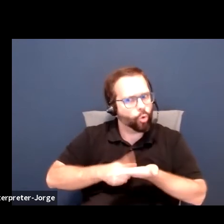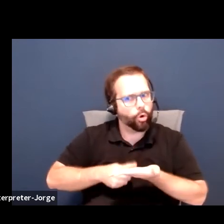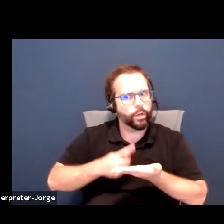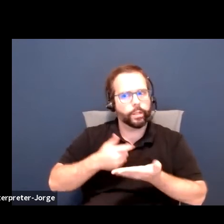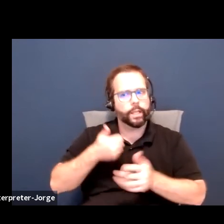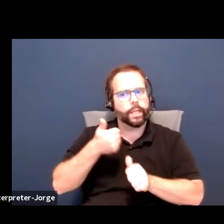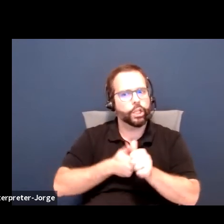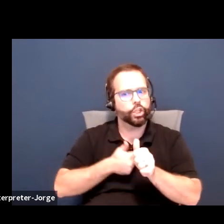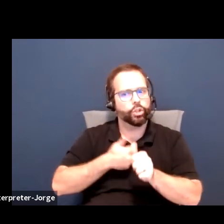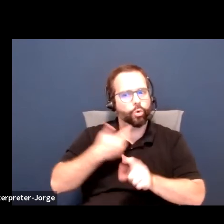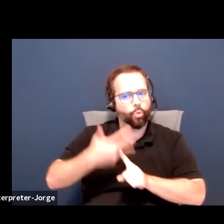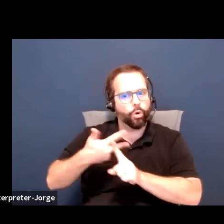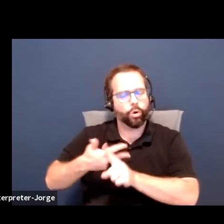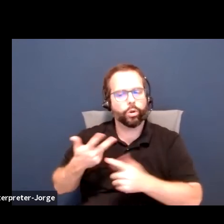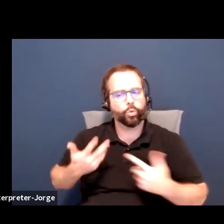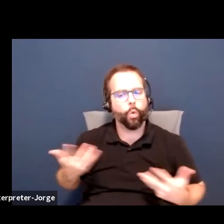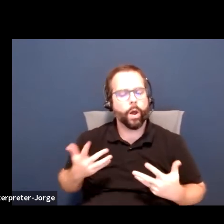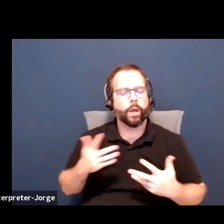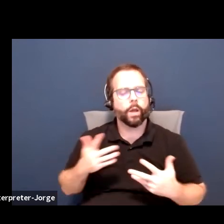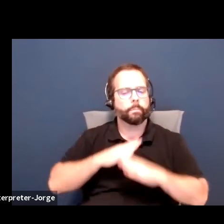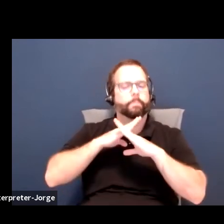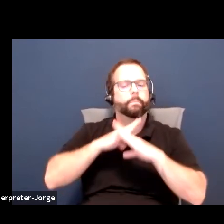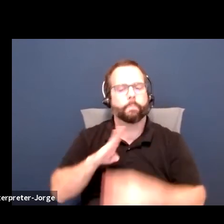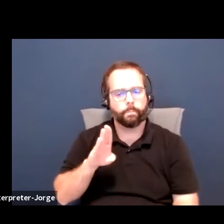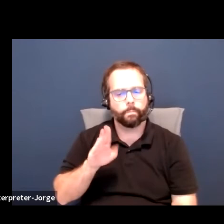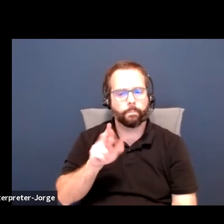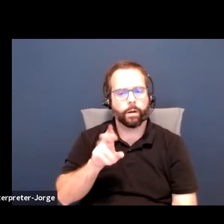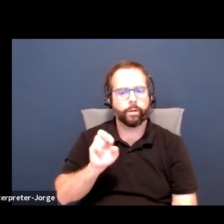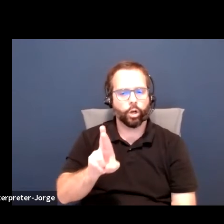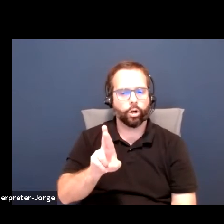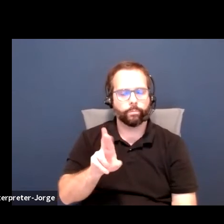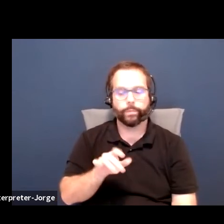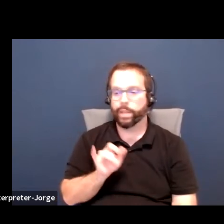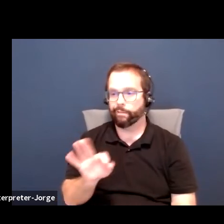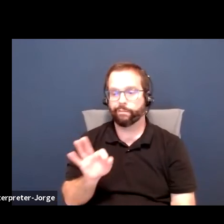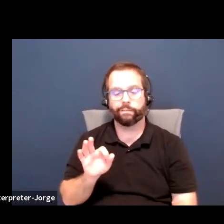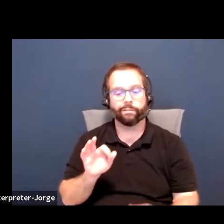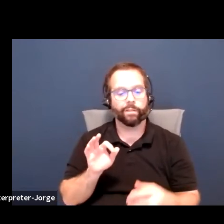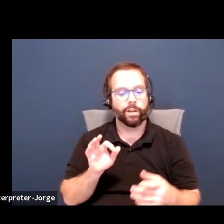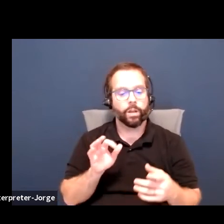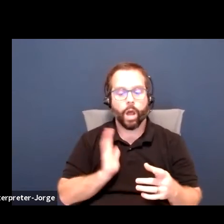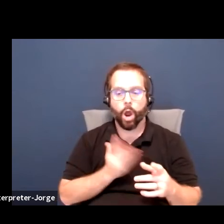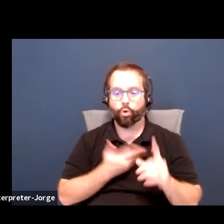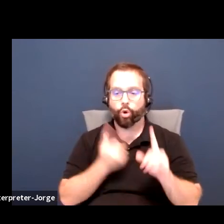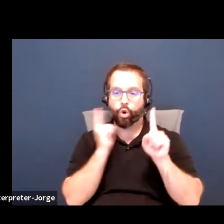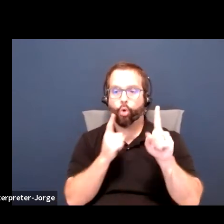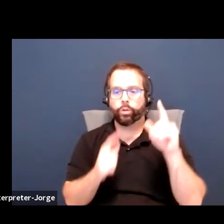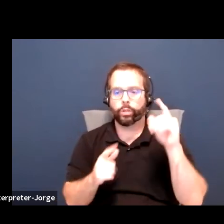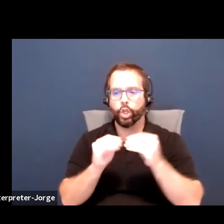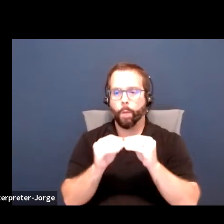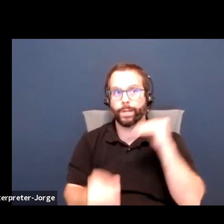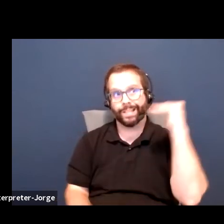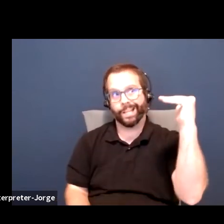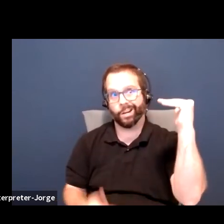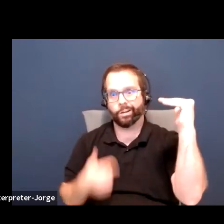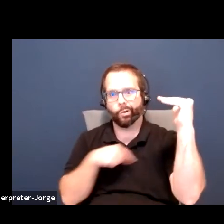that they hit. So, if we didn't hit our numbers in one area, we're not saying like that's a terrible thing. What we're saying is we need